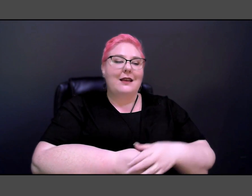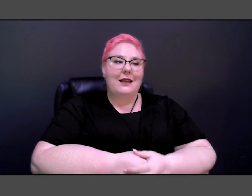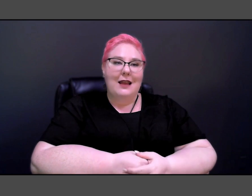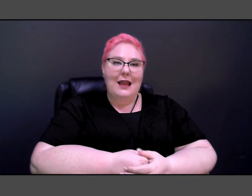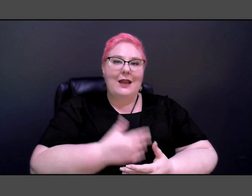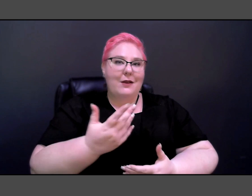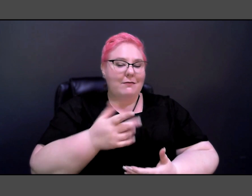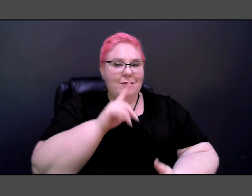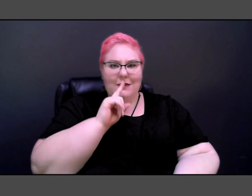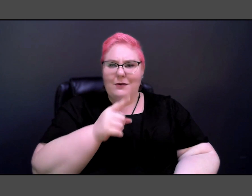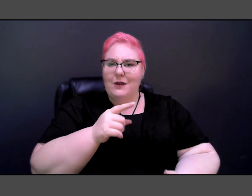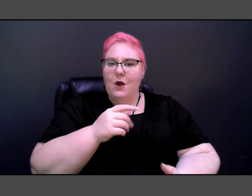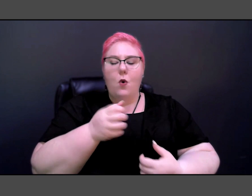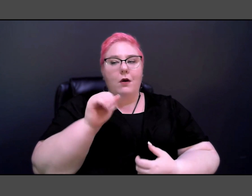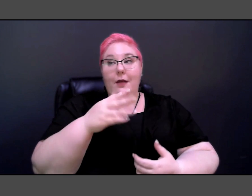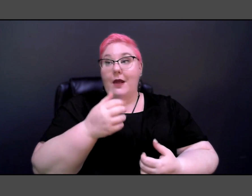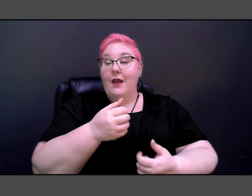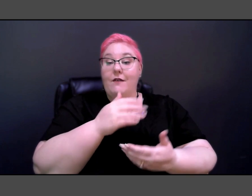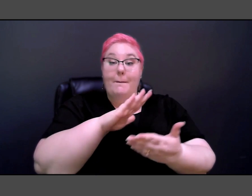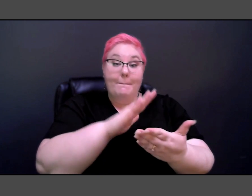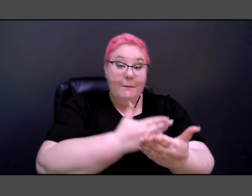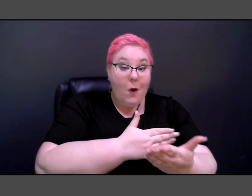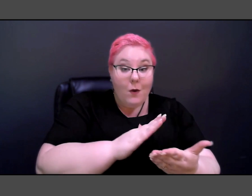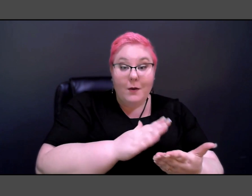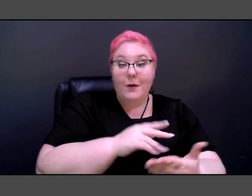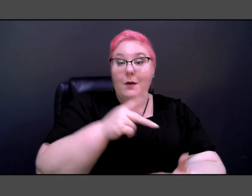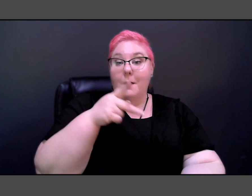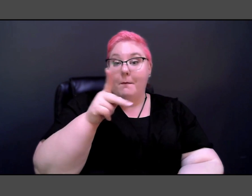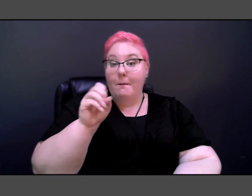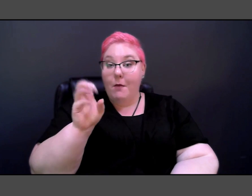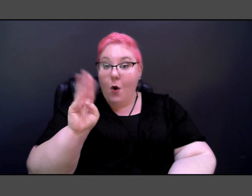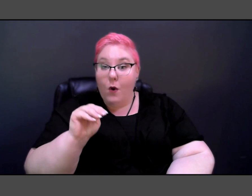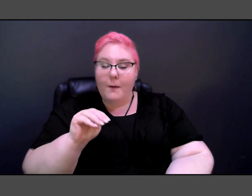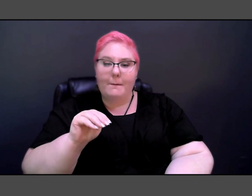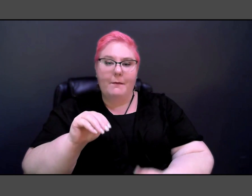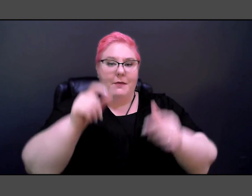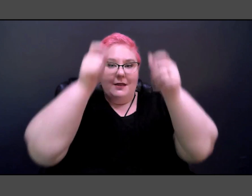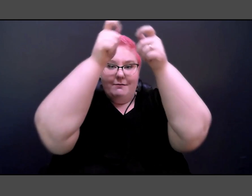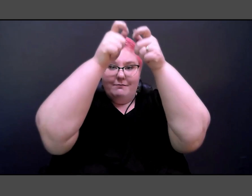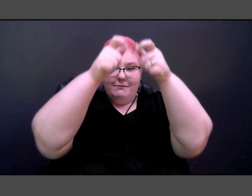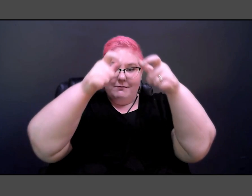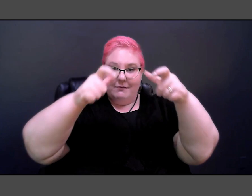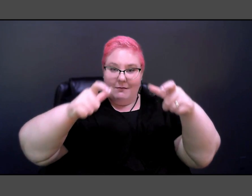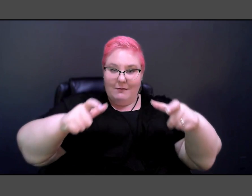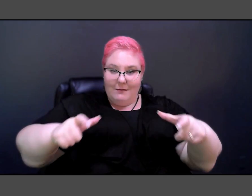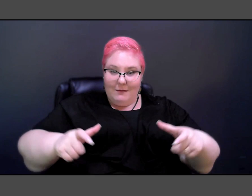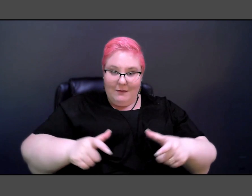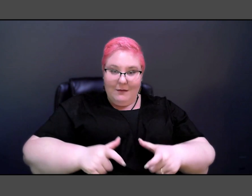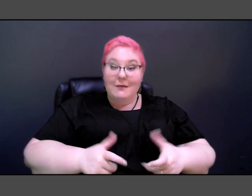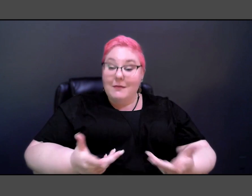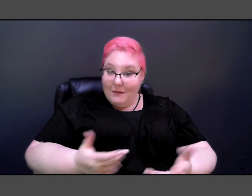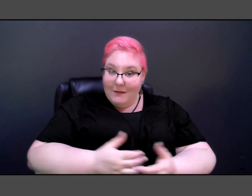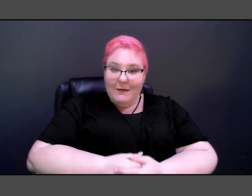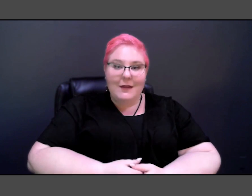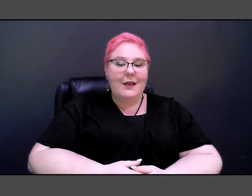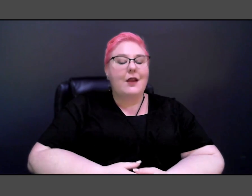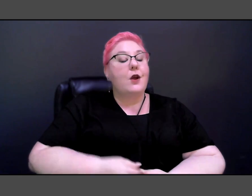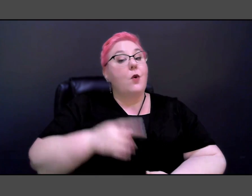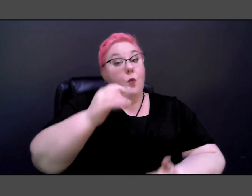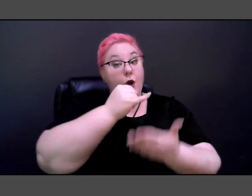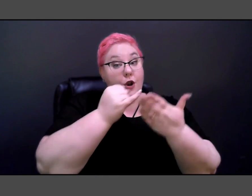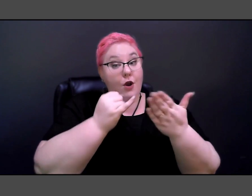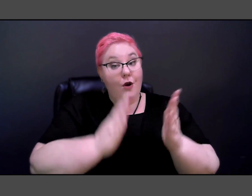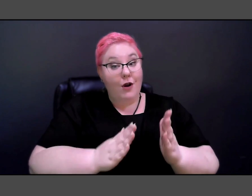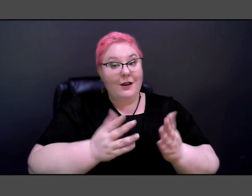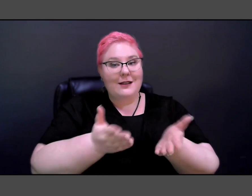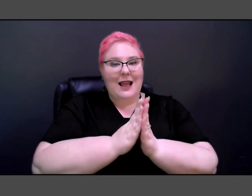poem written in the shape of a glacier, or this one artist asked for different sizes of leaves,